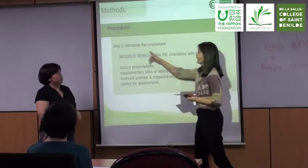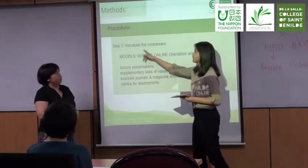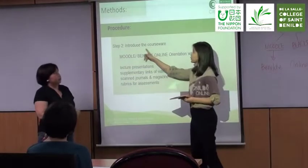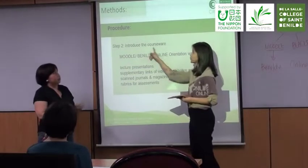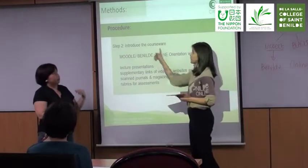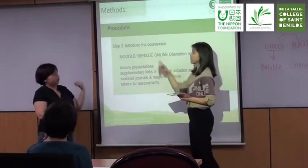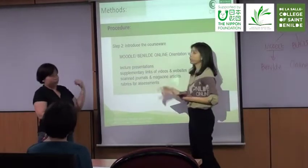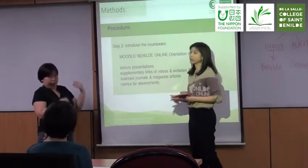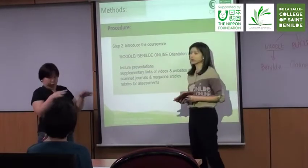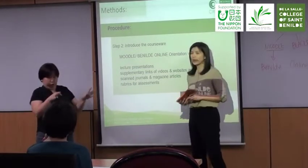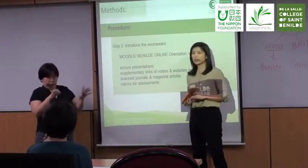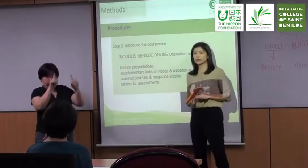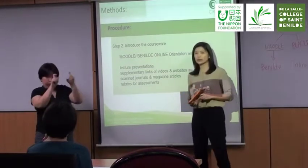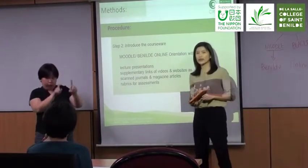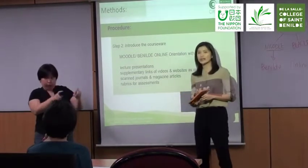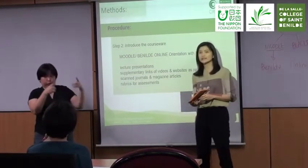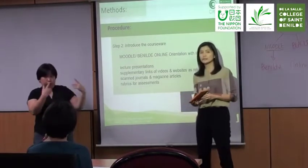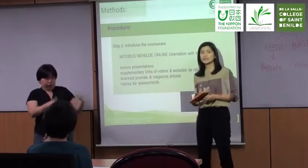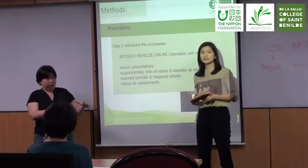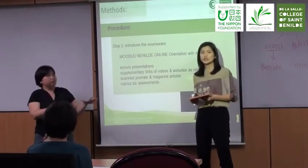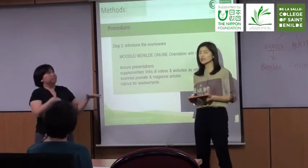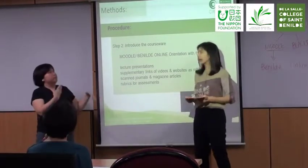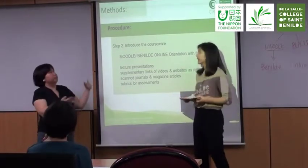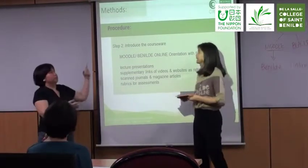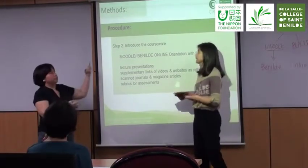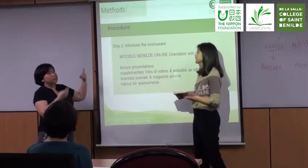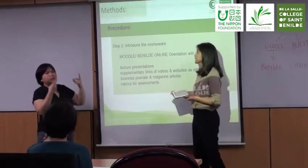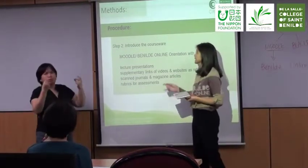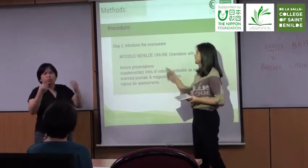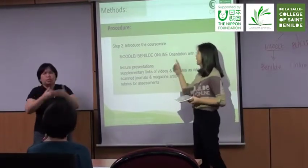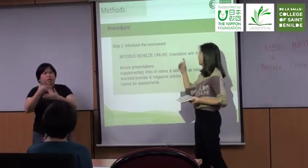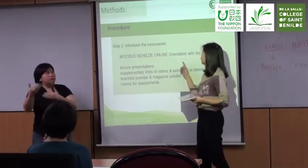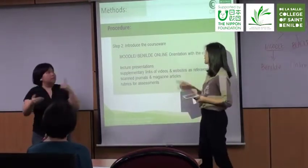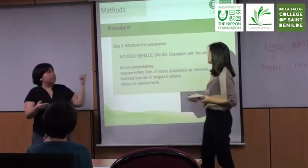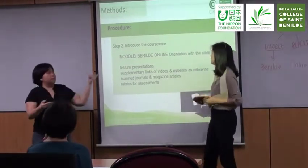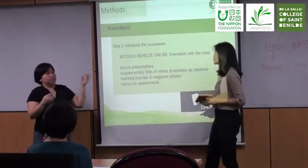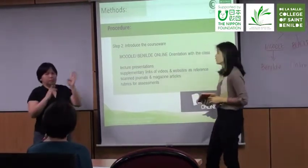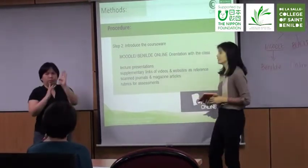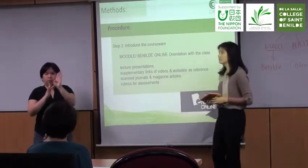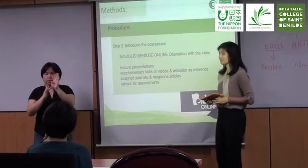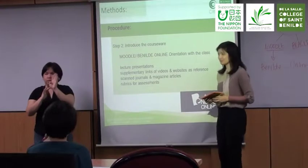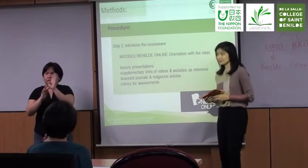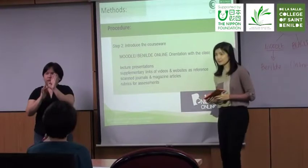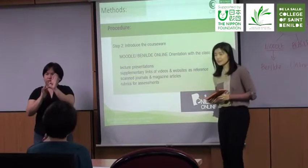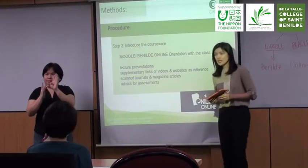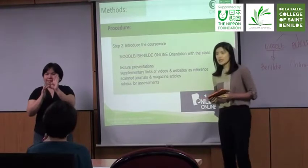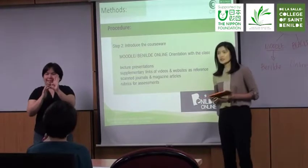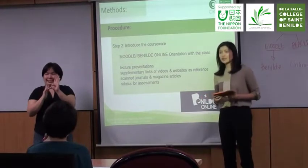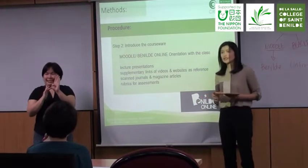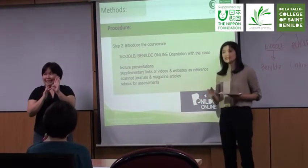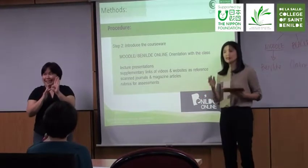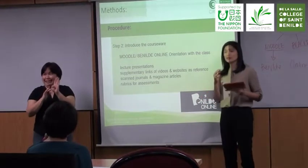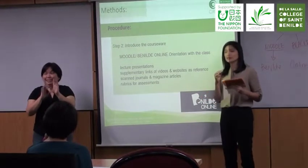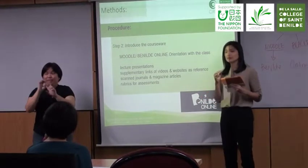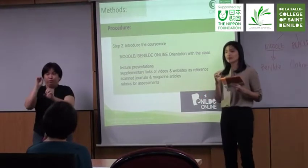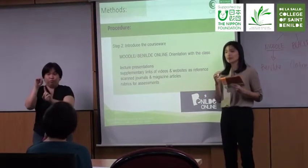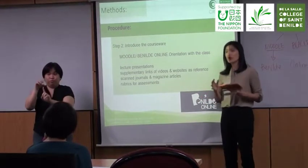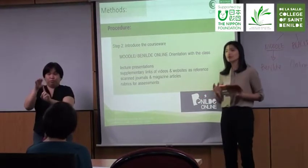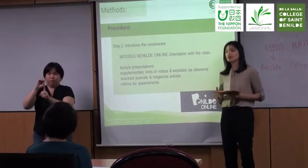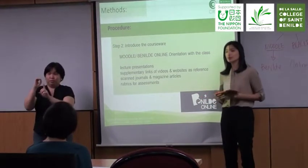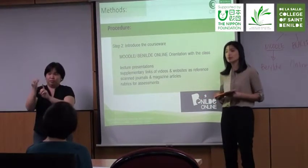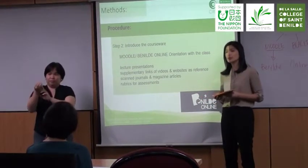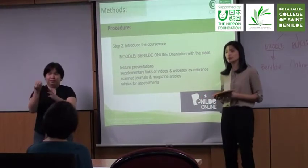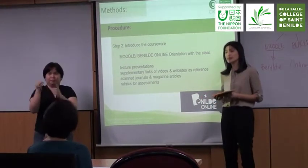step 2, I introduced the courseware. We had the Biniled Online orientation so that they will